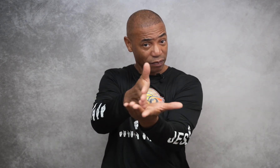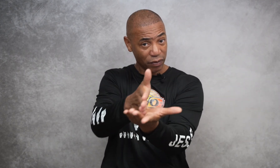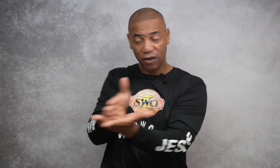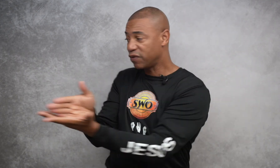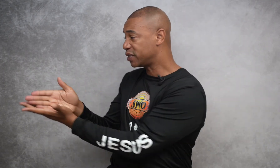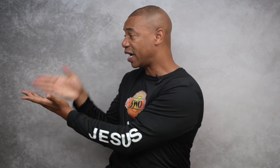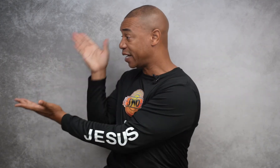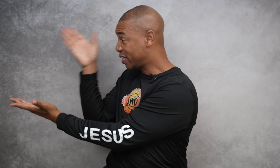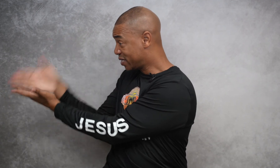From the side.